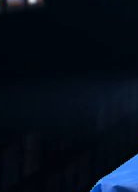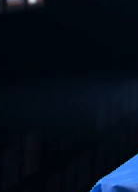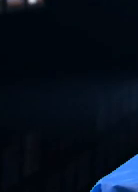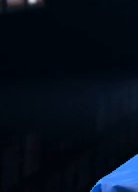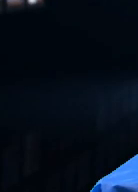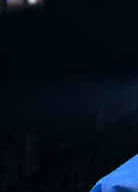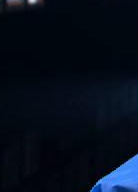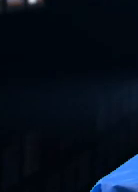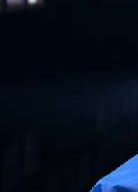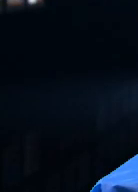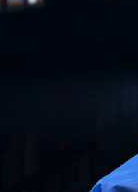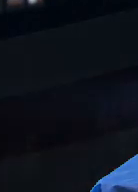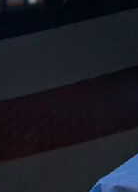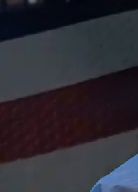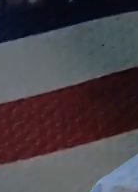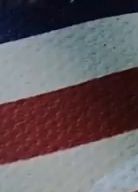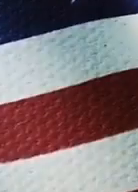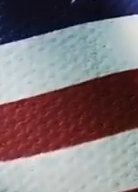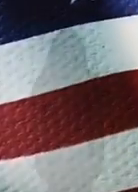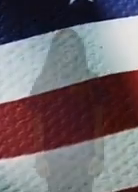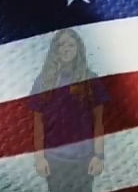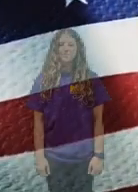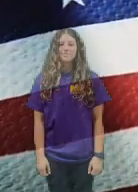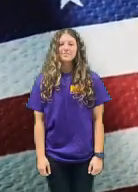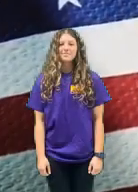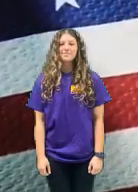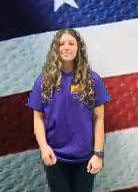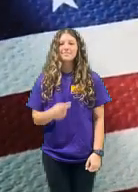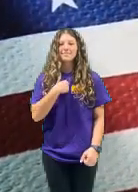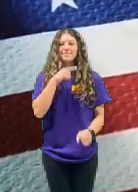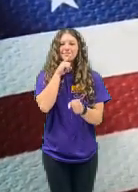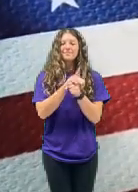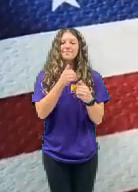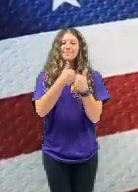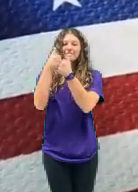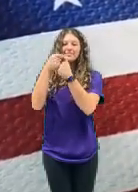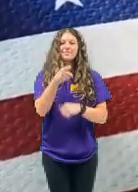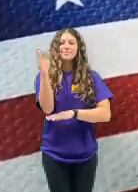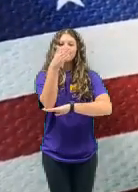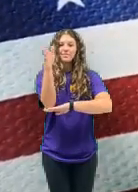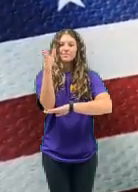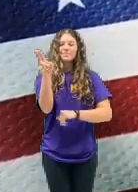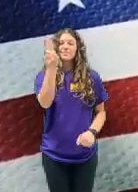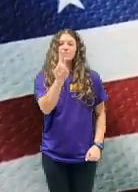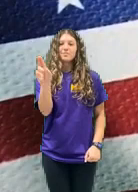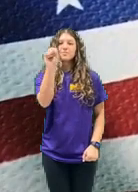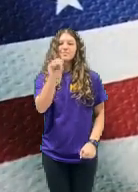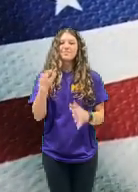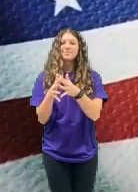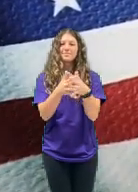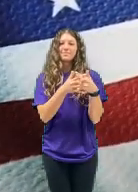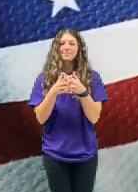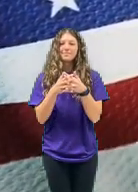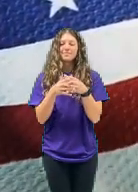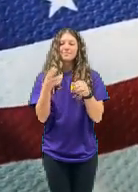doing Golden Flashes. Today is December 6th, and it's a bee day. Please stand for the pledge. I pledge allegiance to the flag